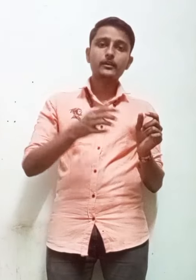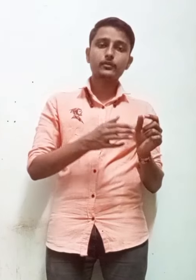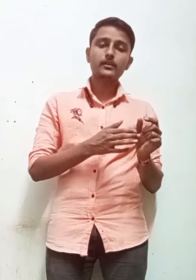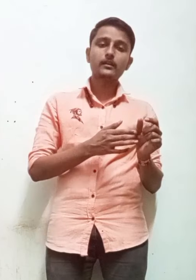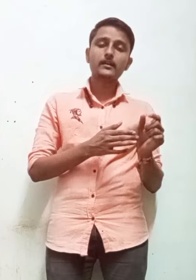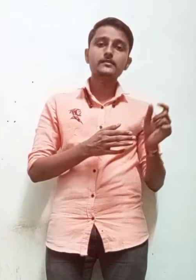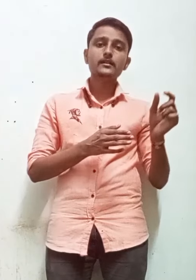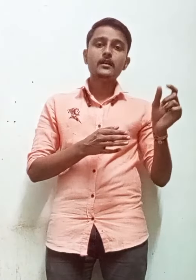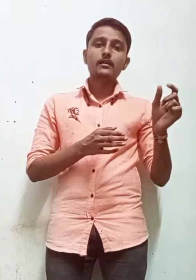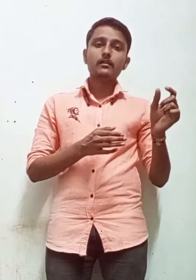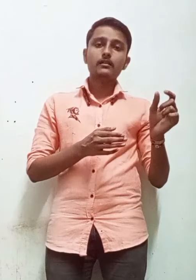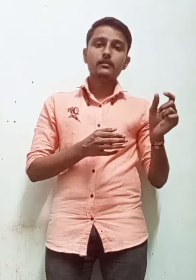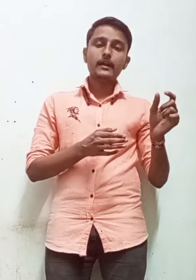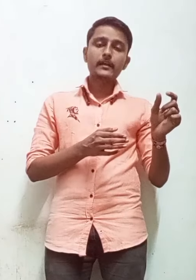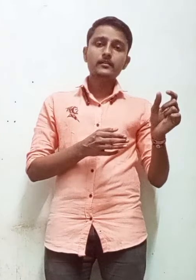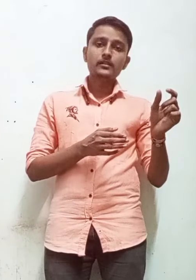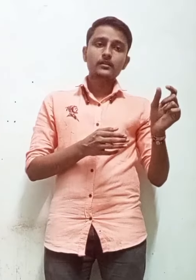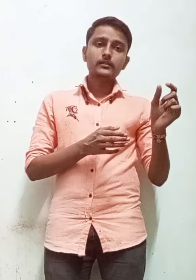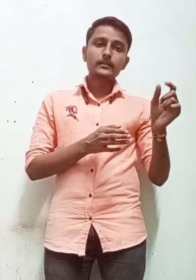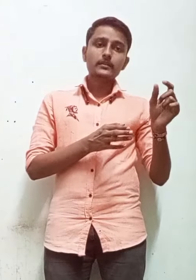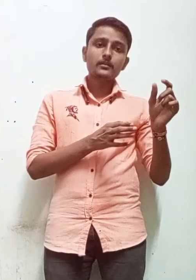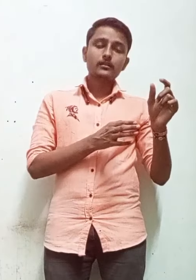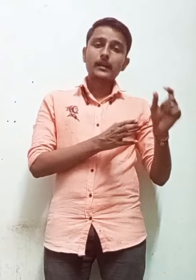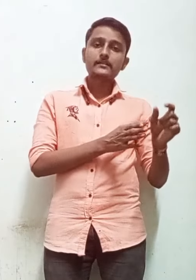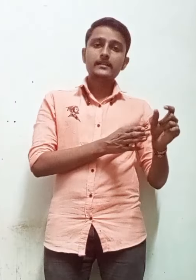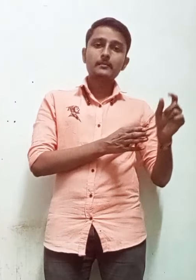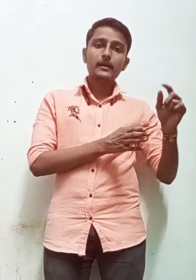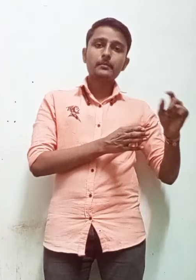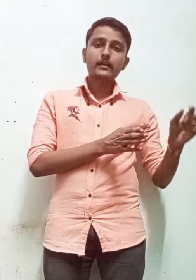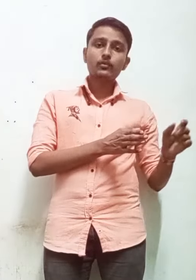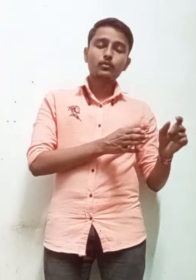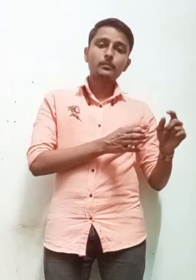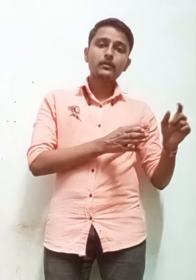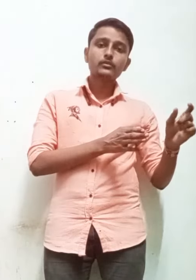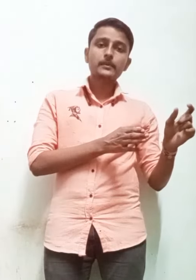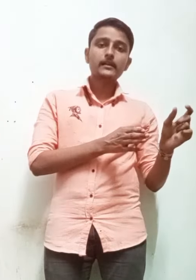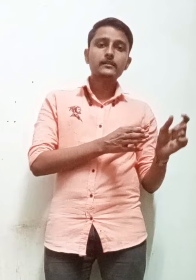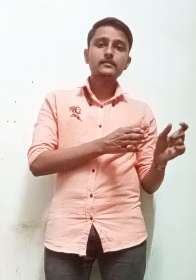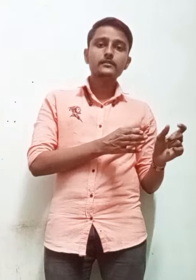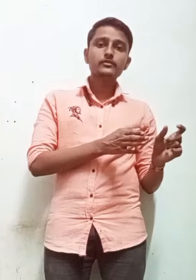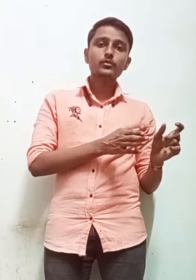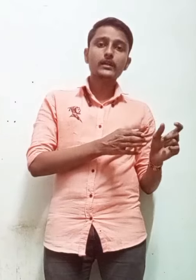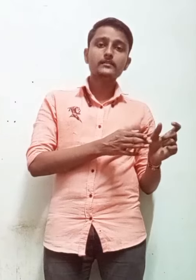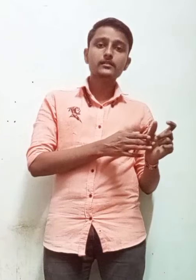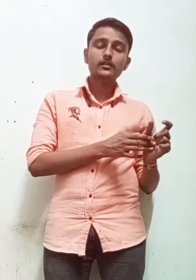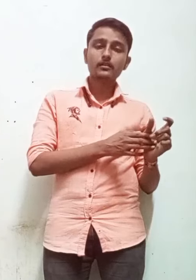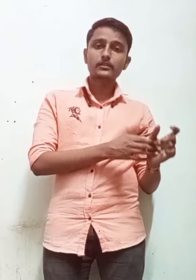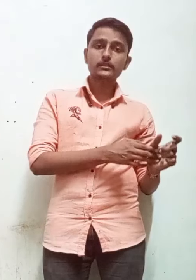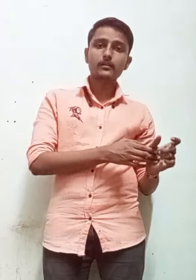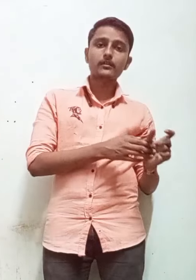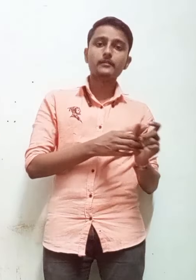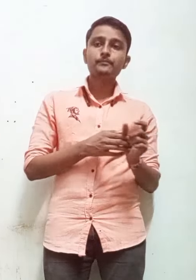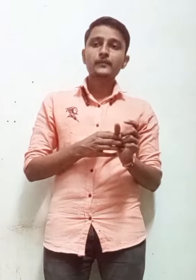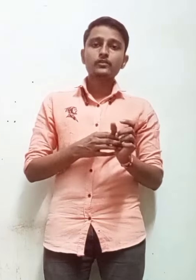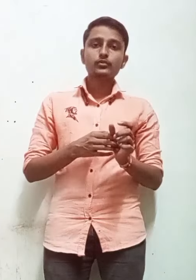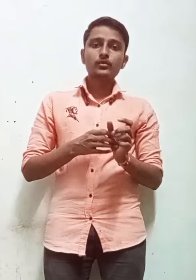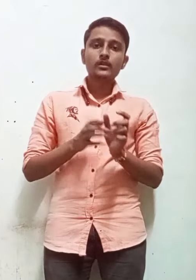particular class. And the class name and open close parenthesis is known as a constructor. So